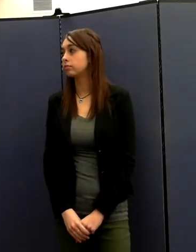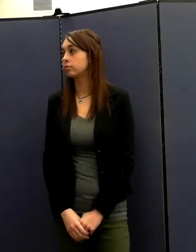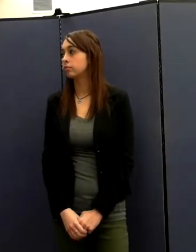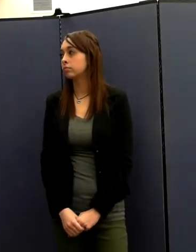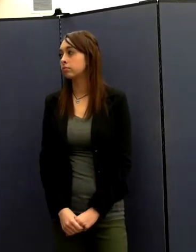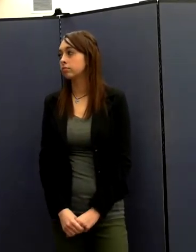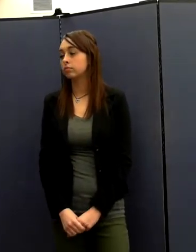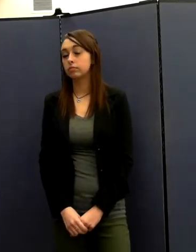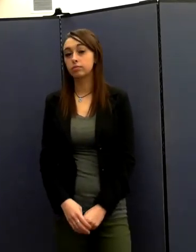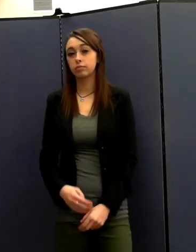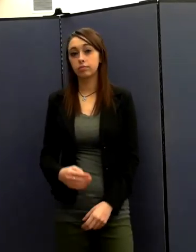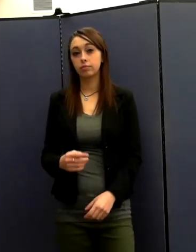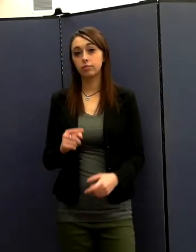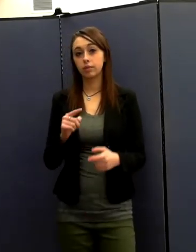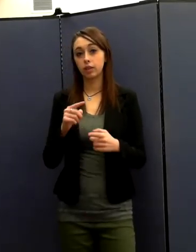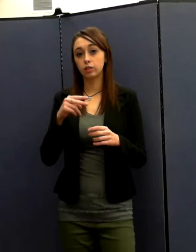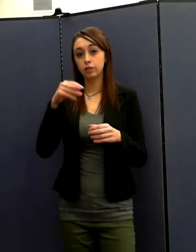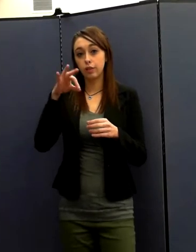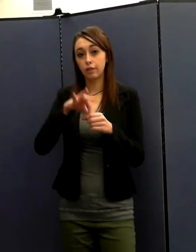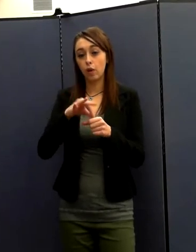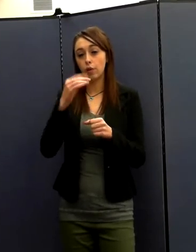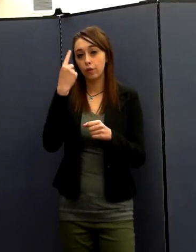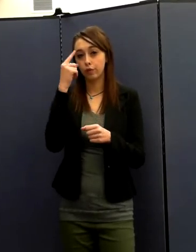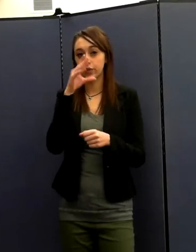To vote Duck. To vote in